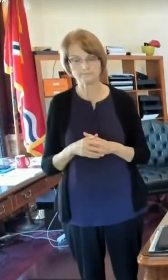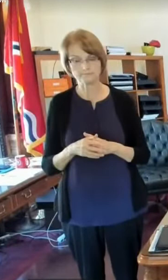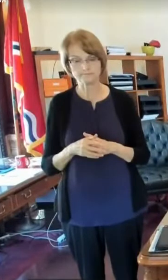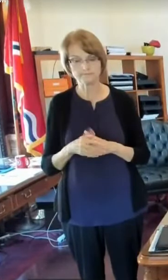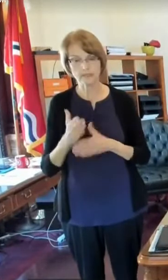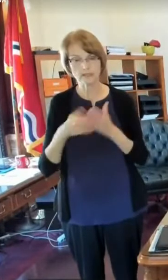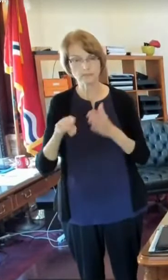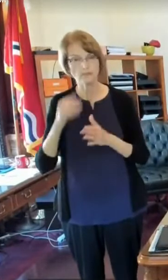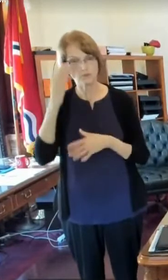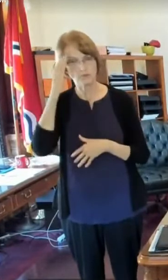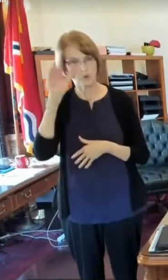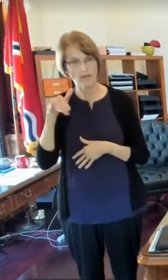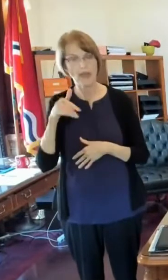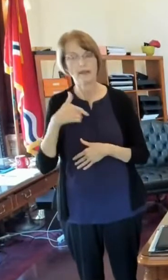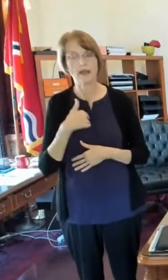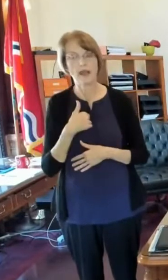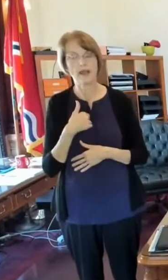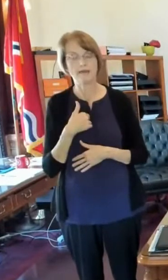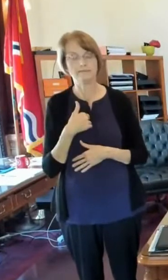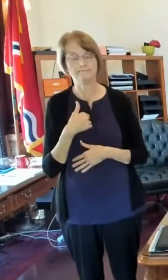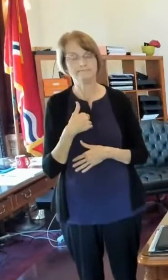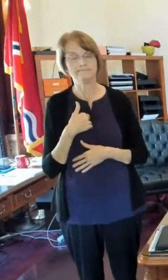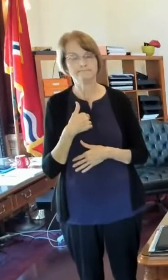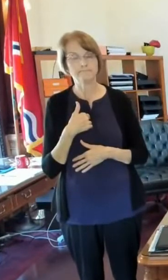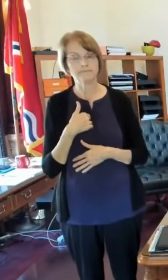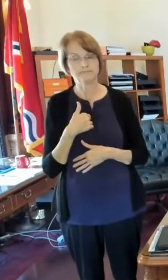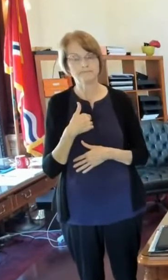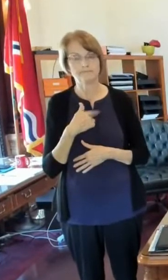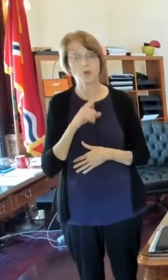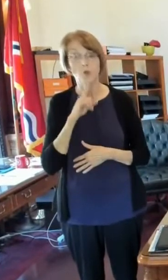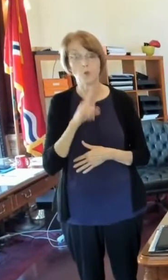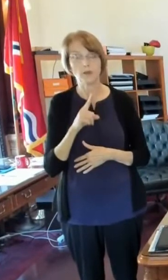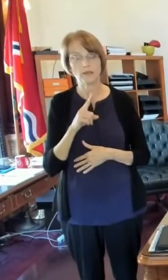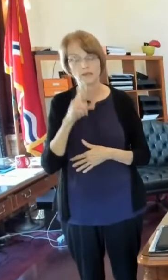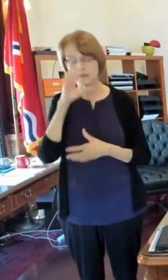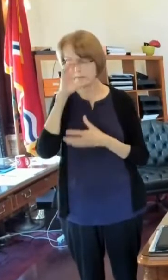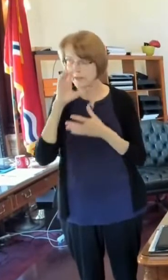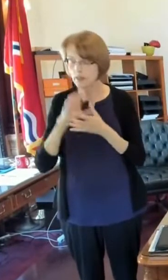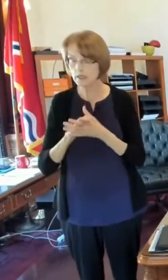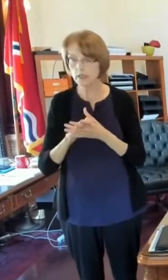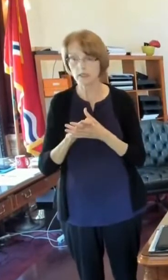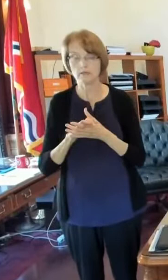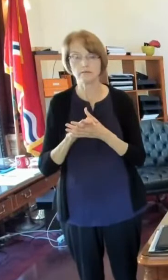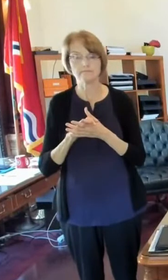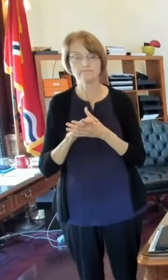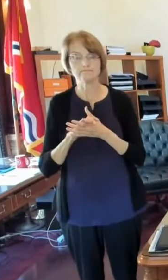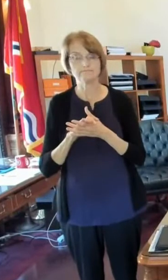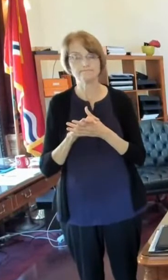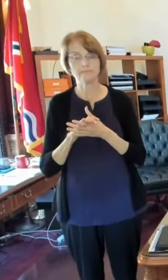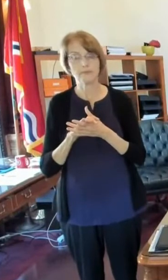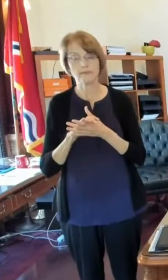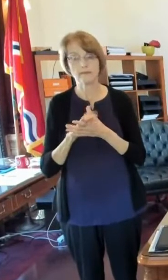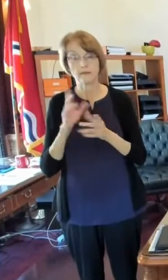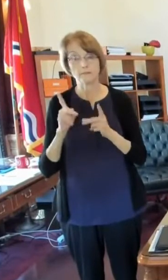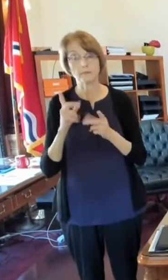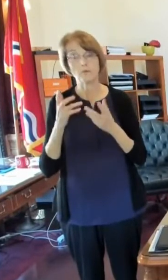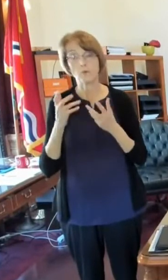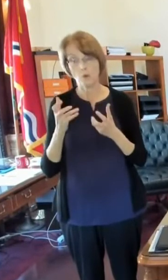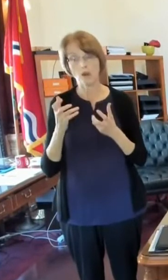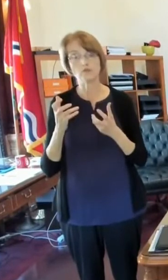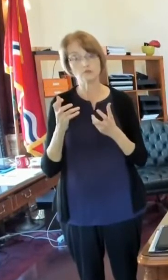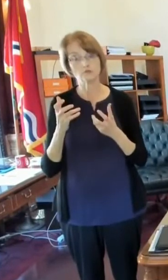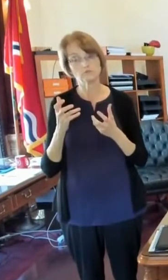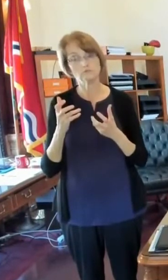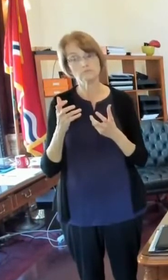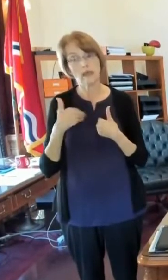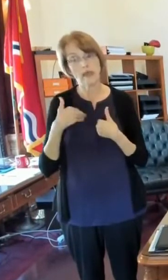Some of you who know me know that I really believe that for folks who want to carry